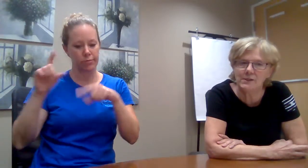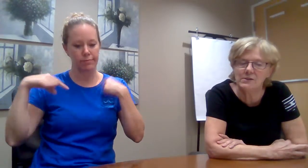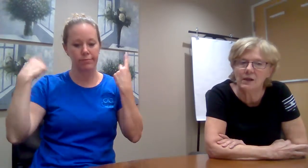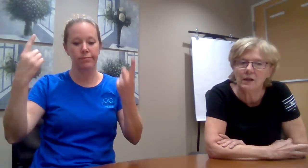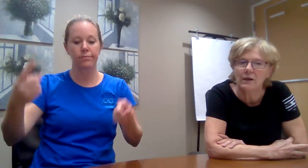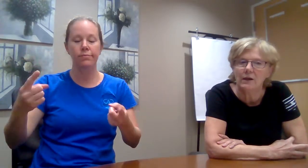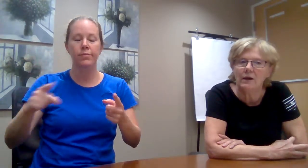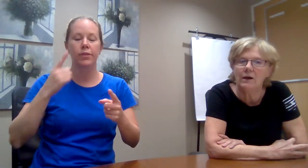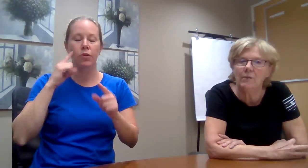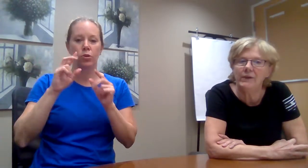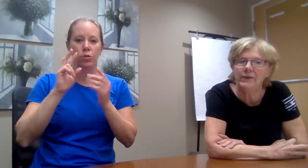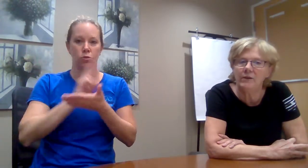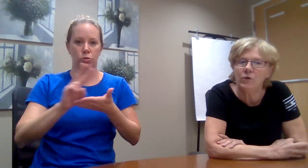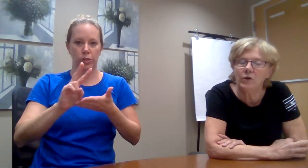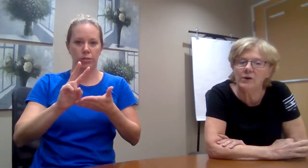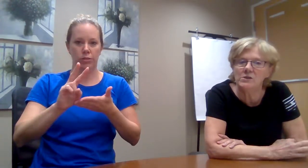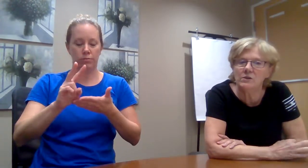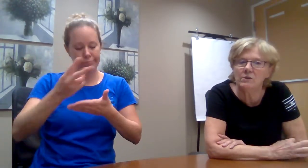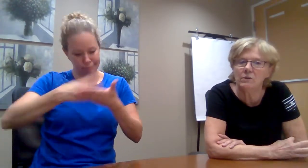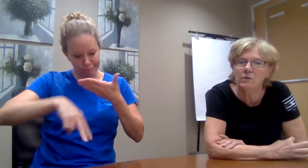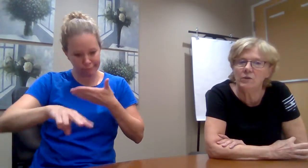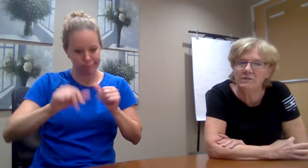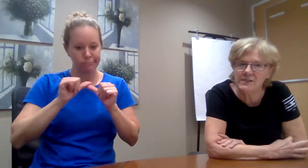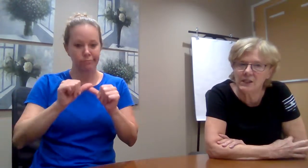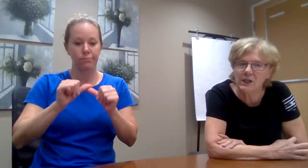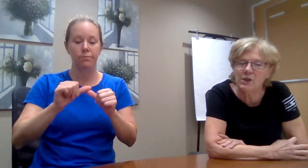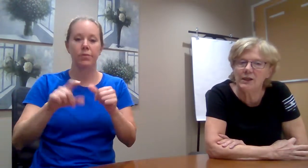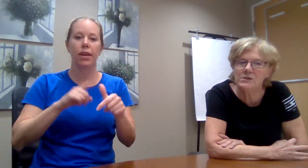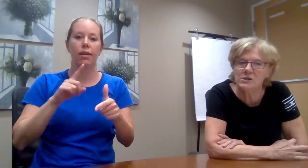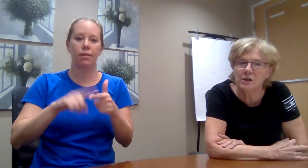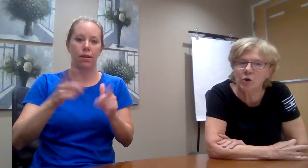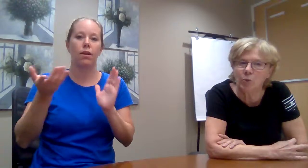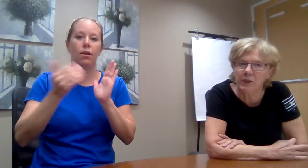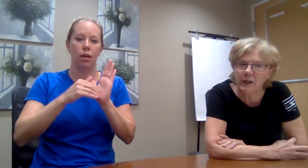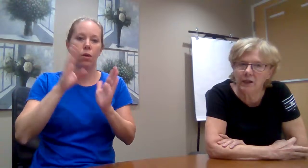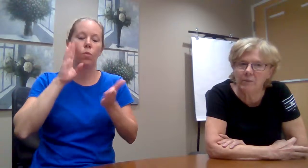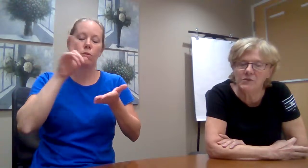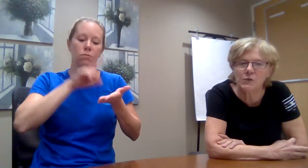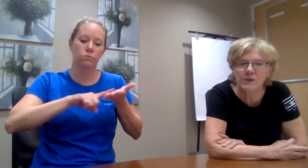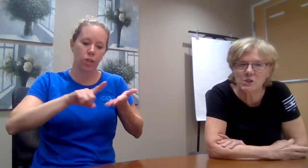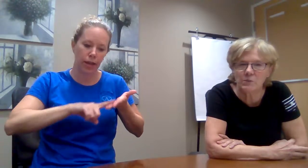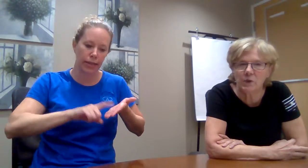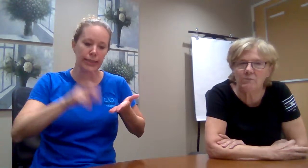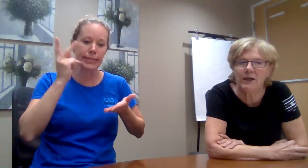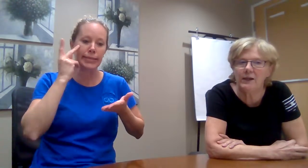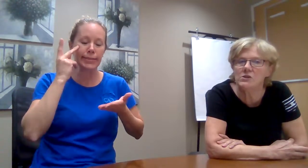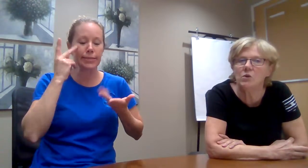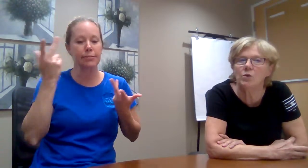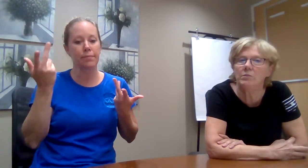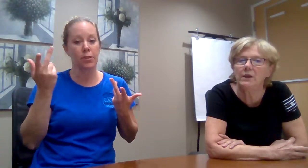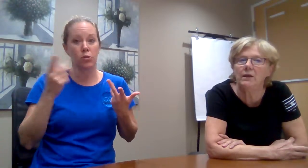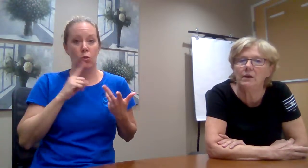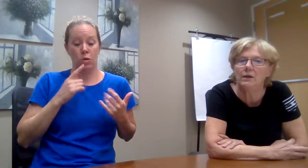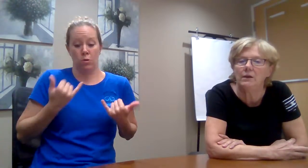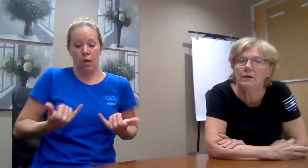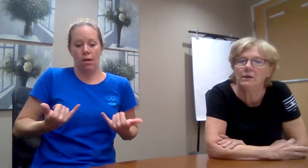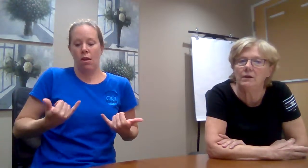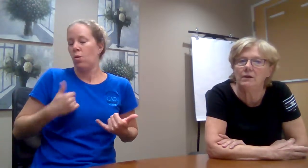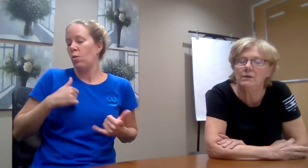2 weeks. And then we're going to revisit it and start opening up. So at this point, my answer would